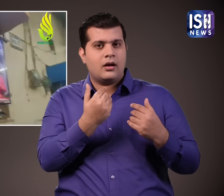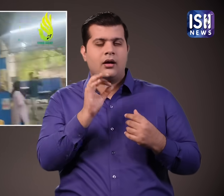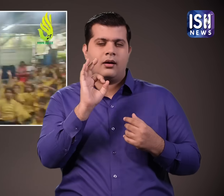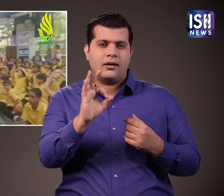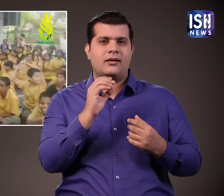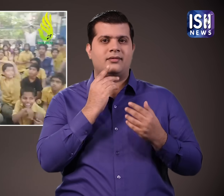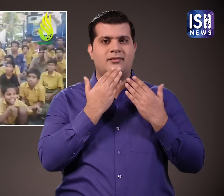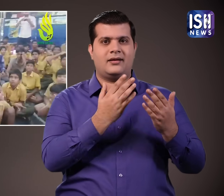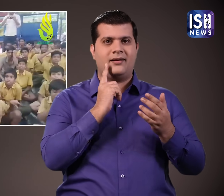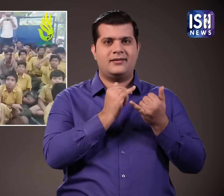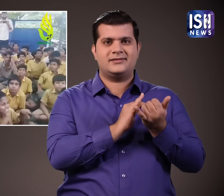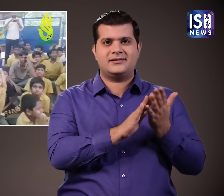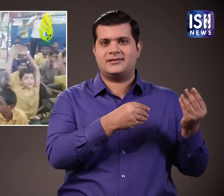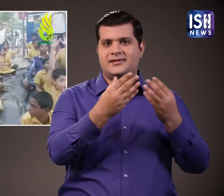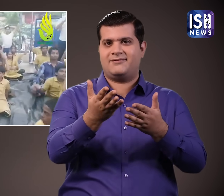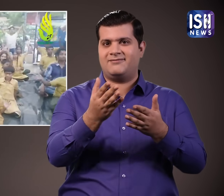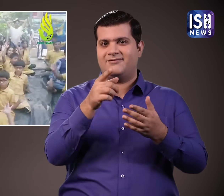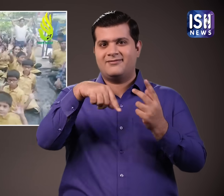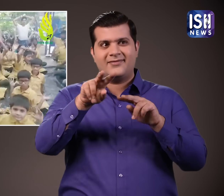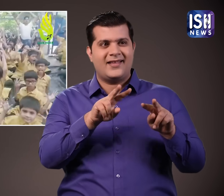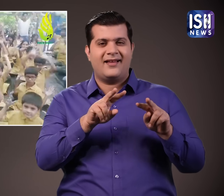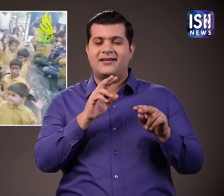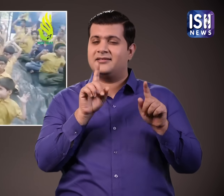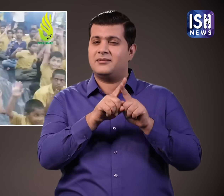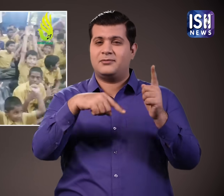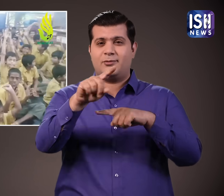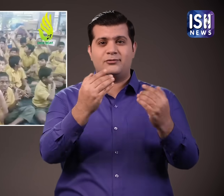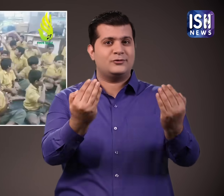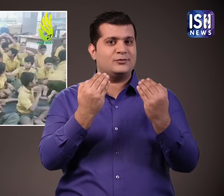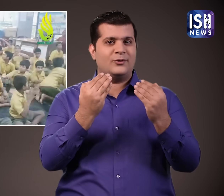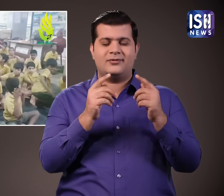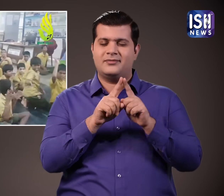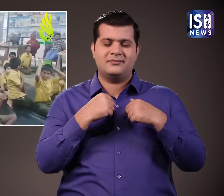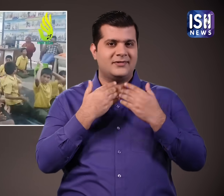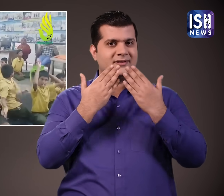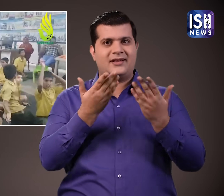3. Many thanked ISH News for the accessibility and are very thankful for your support.